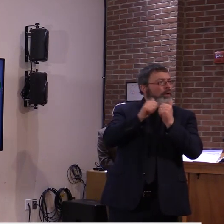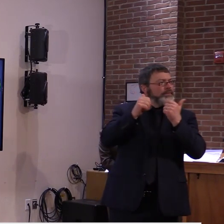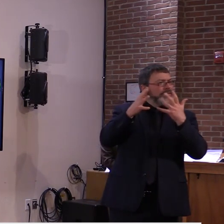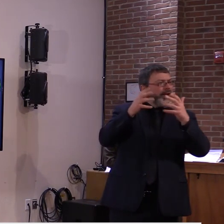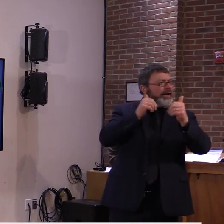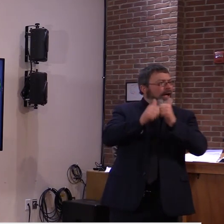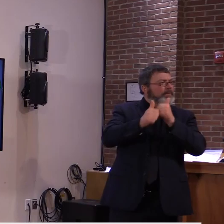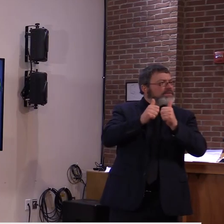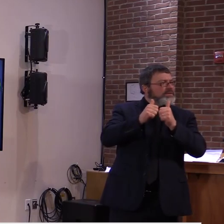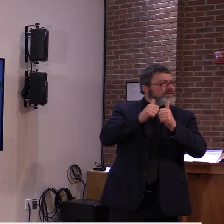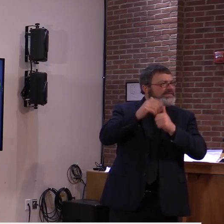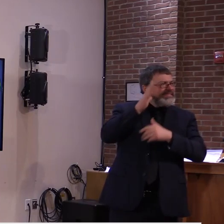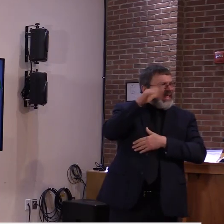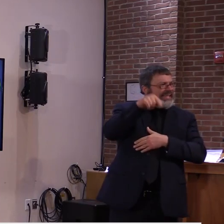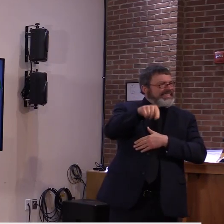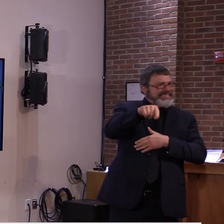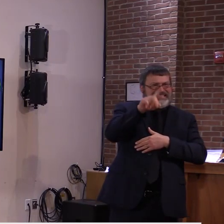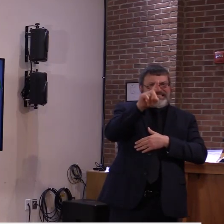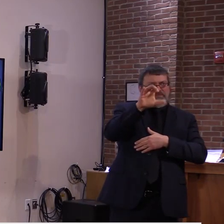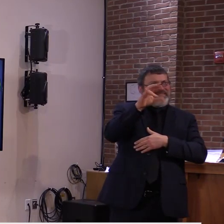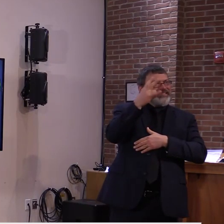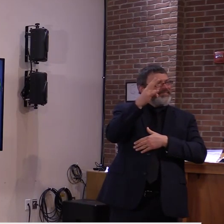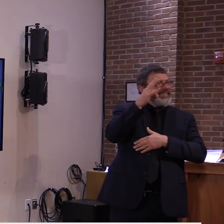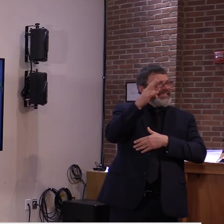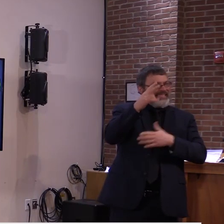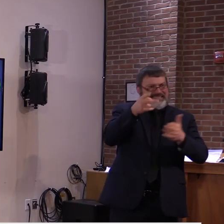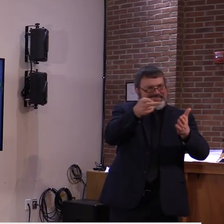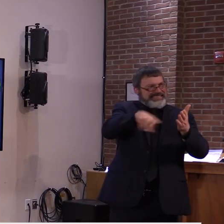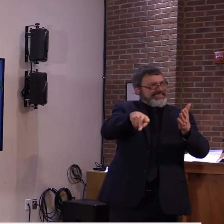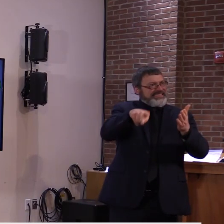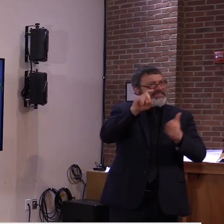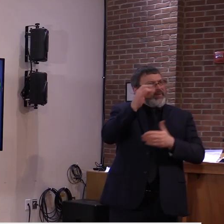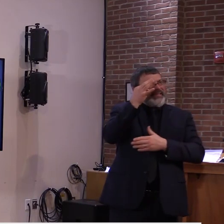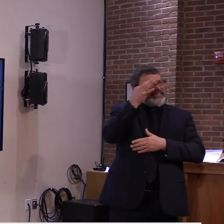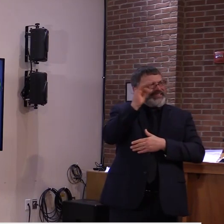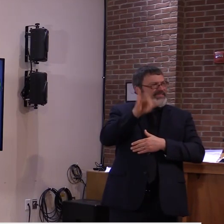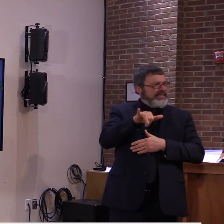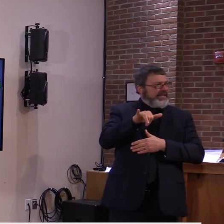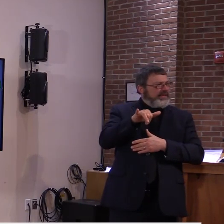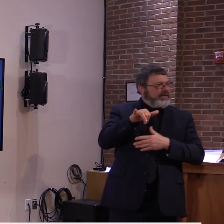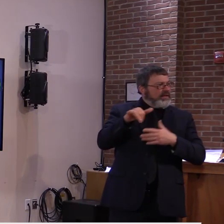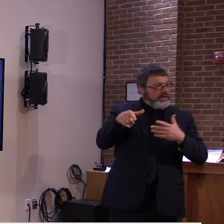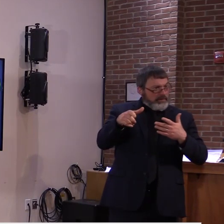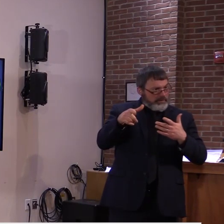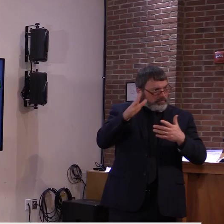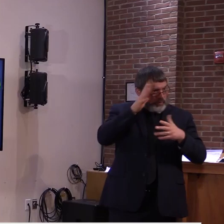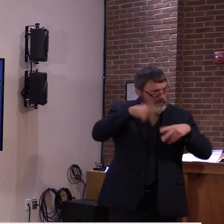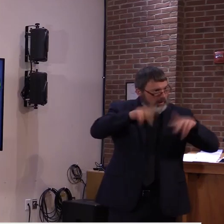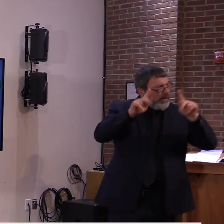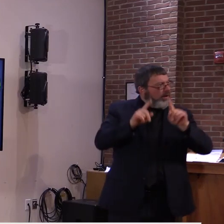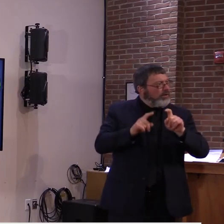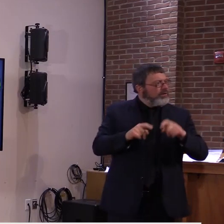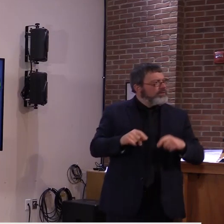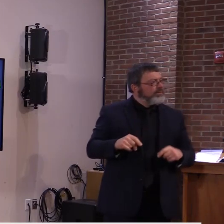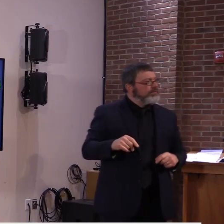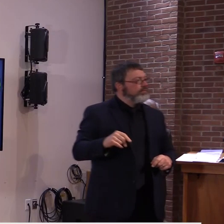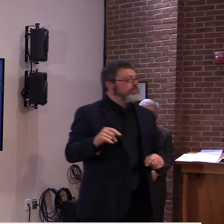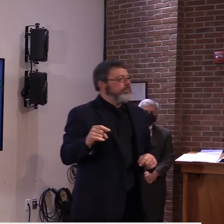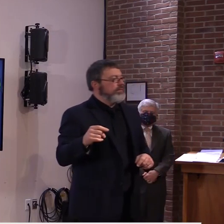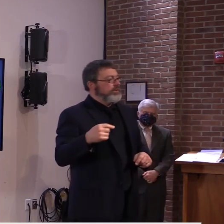And just lastly, just to be completely clear, does this affect in any way UVM's plan to start winter sports competition on December